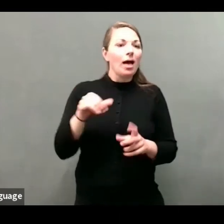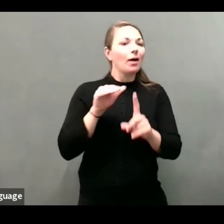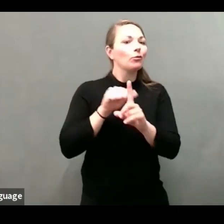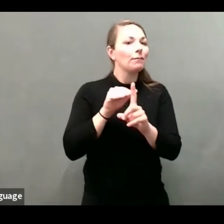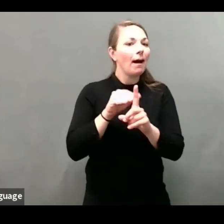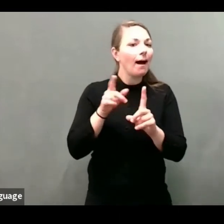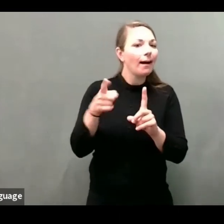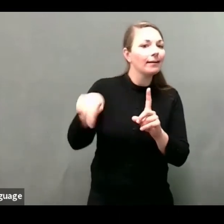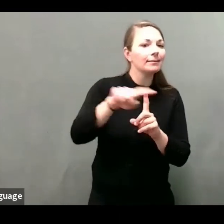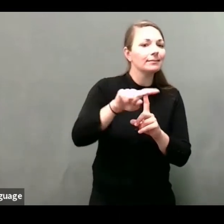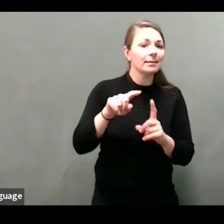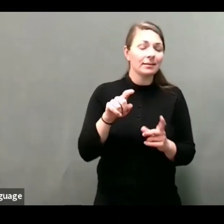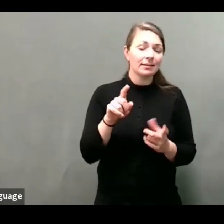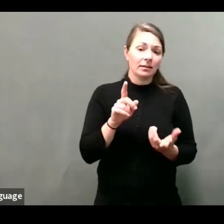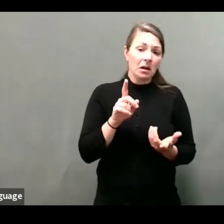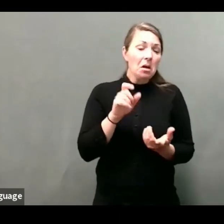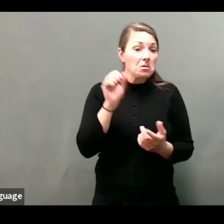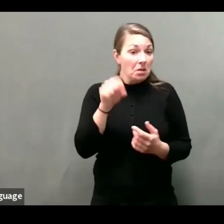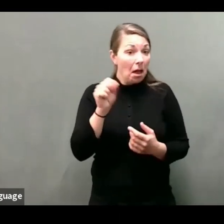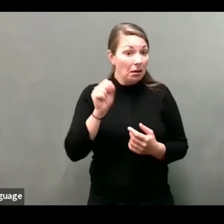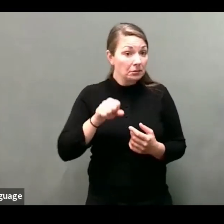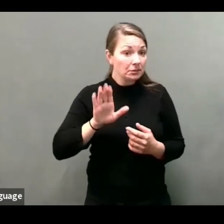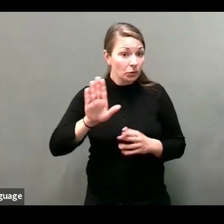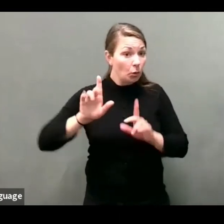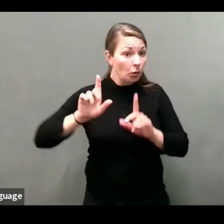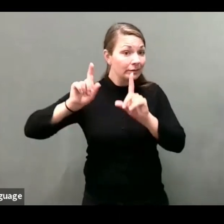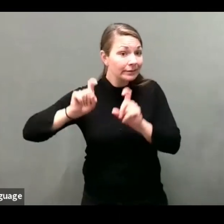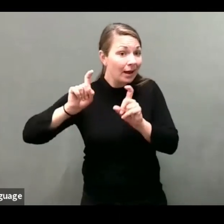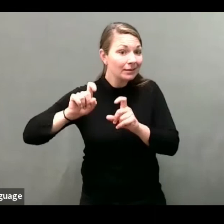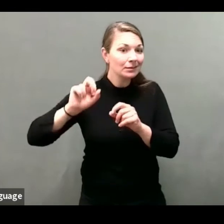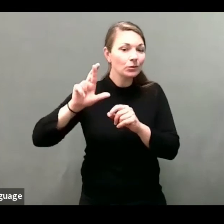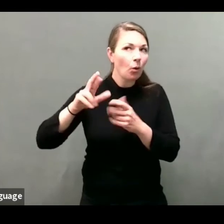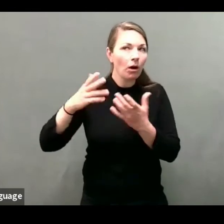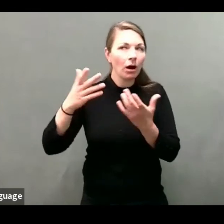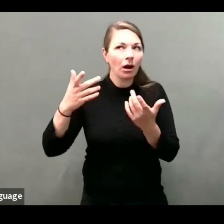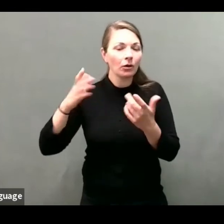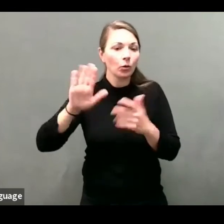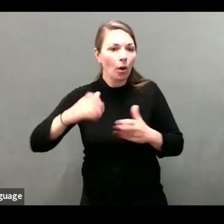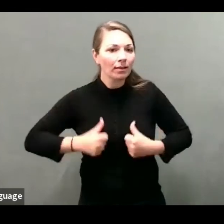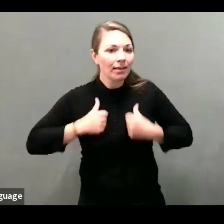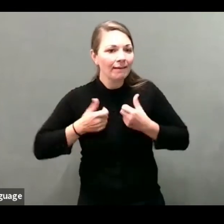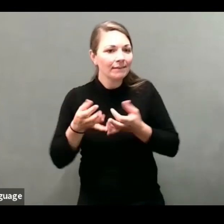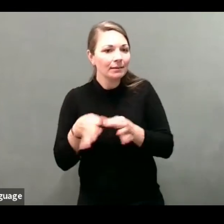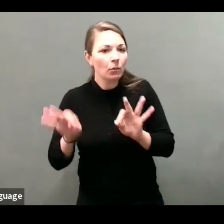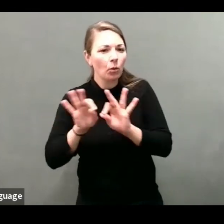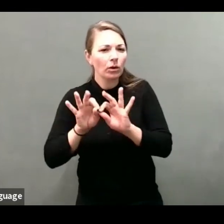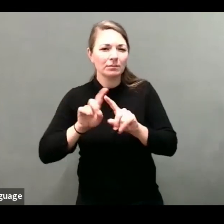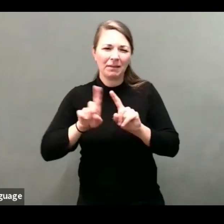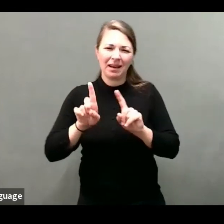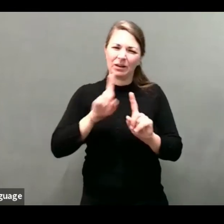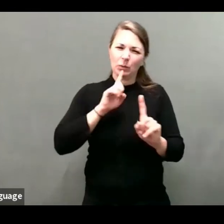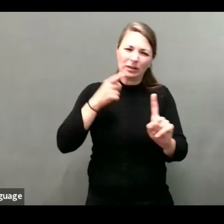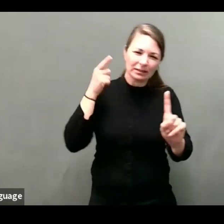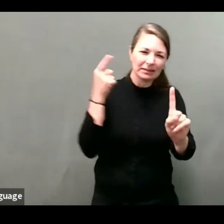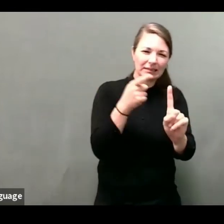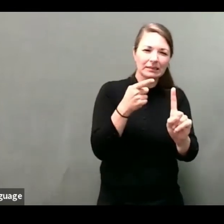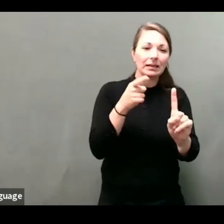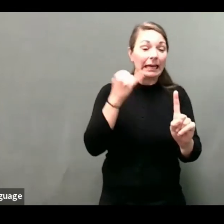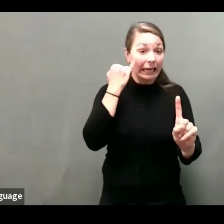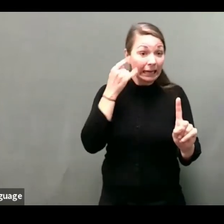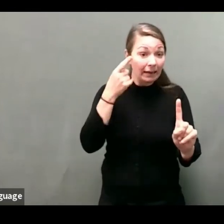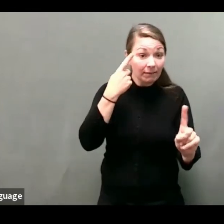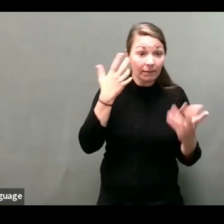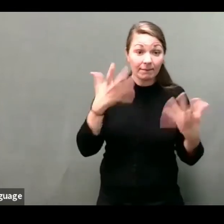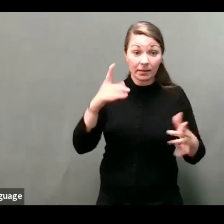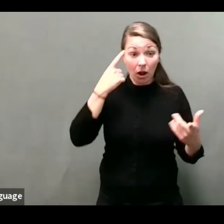that, those things are important, and make sure that you're able to carve out the time and space to respond if you have agreed to